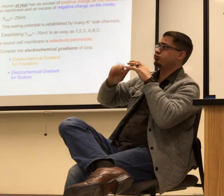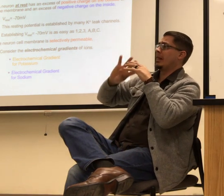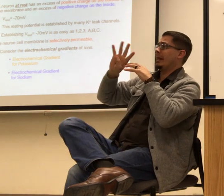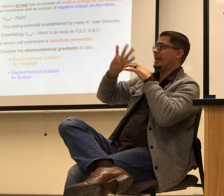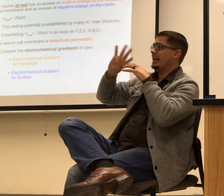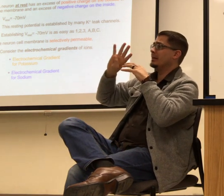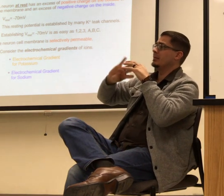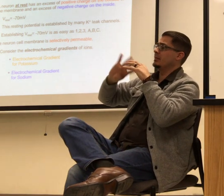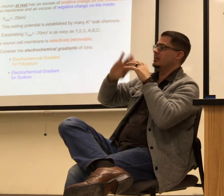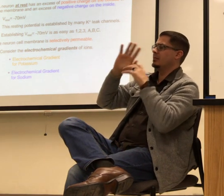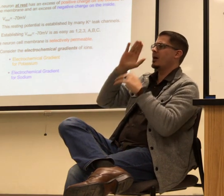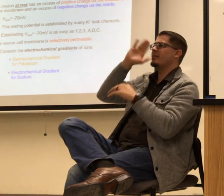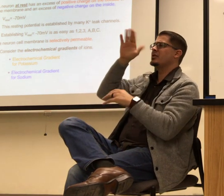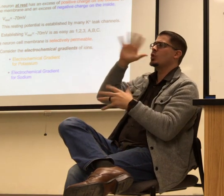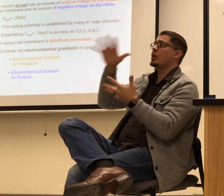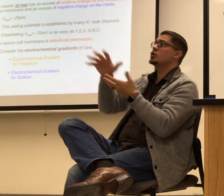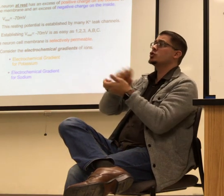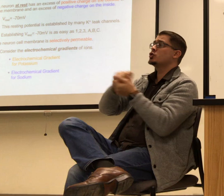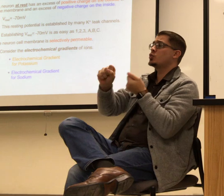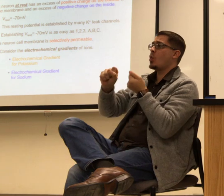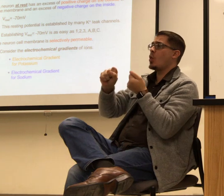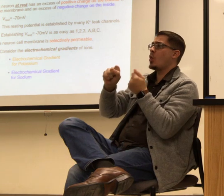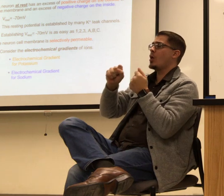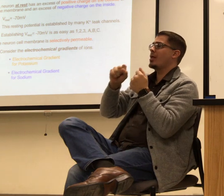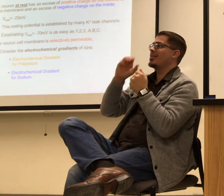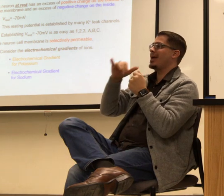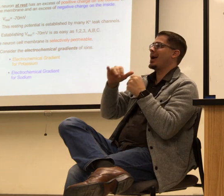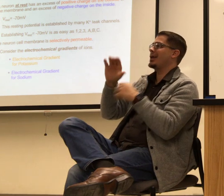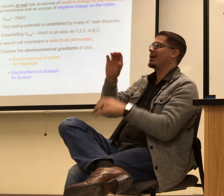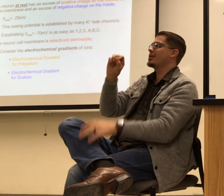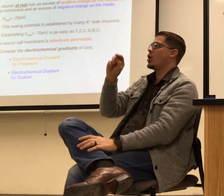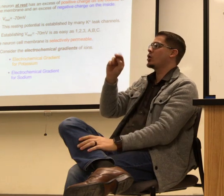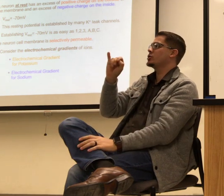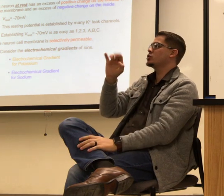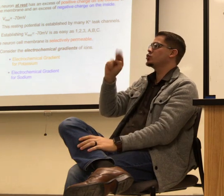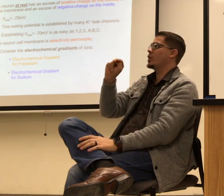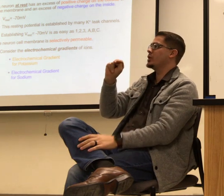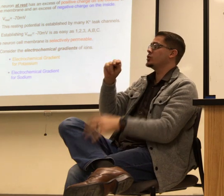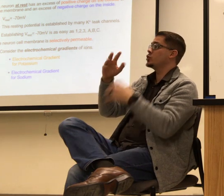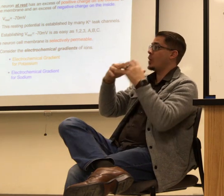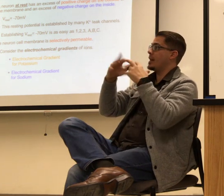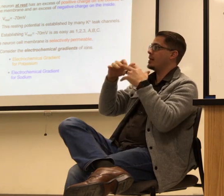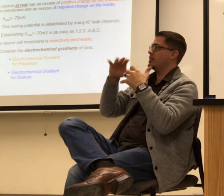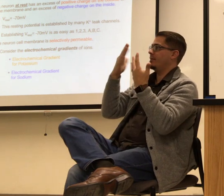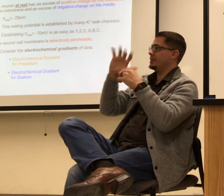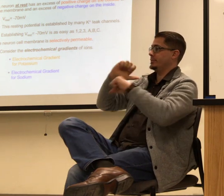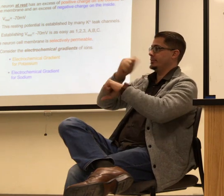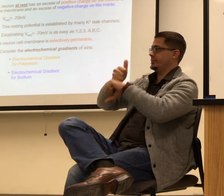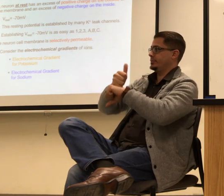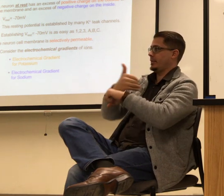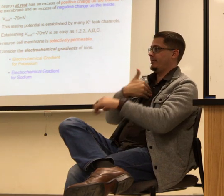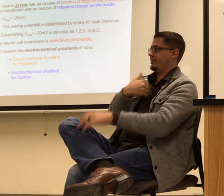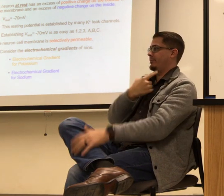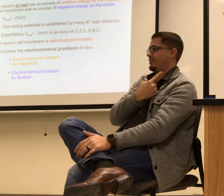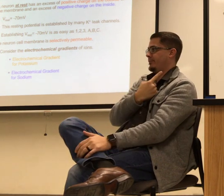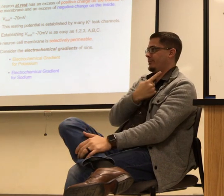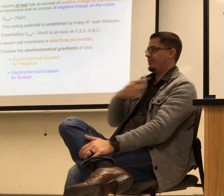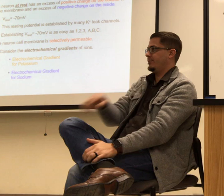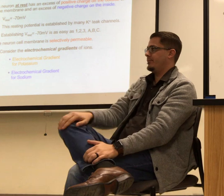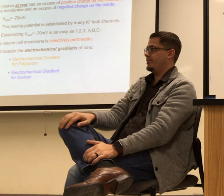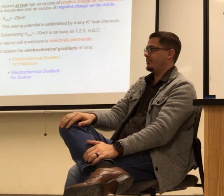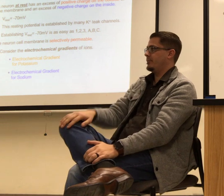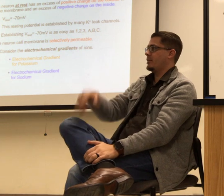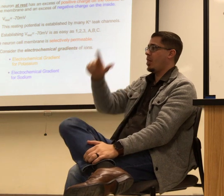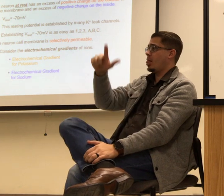eventually you would destroy the concentration gradients that you've established here. Low,